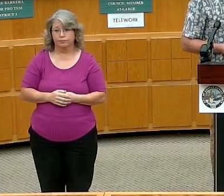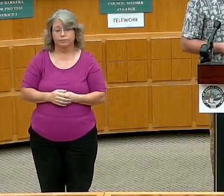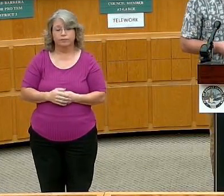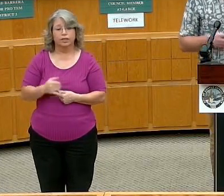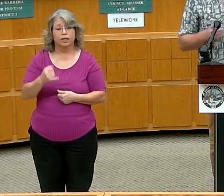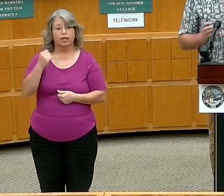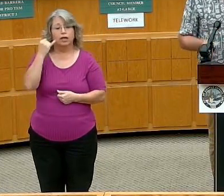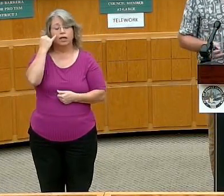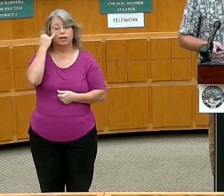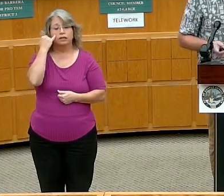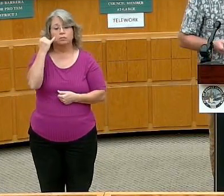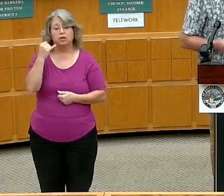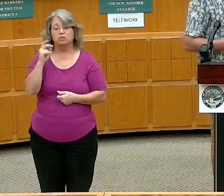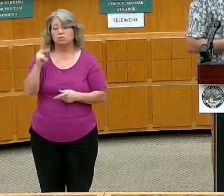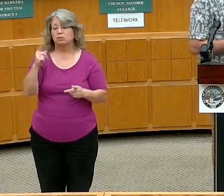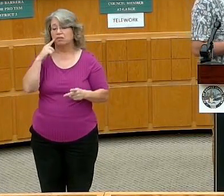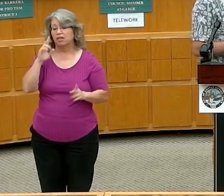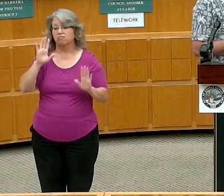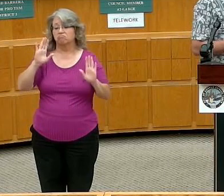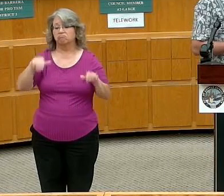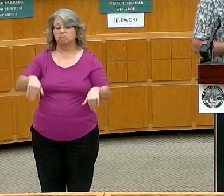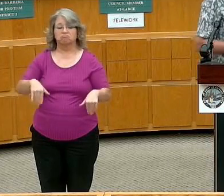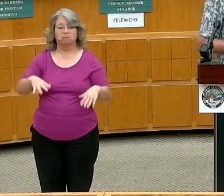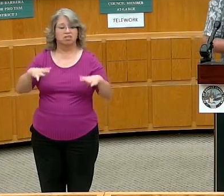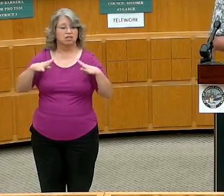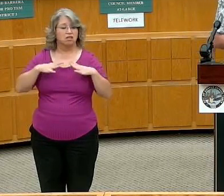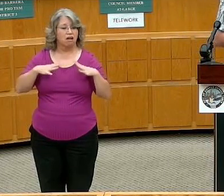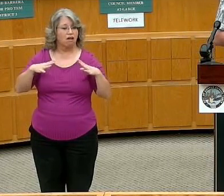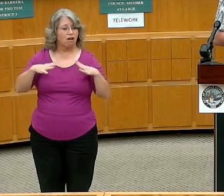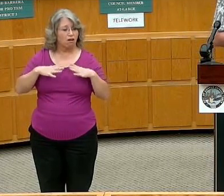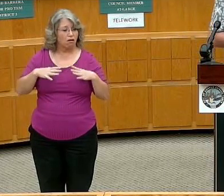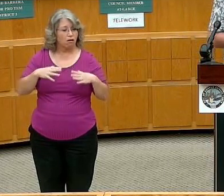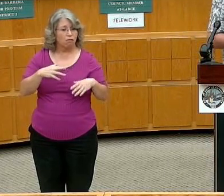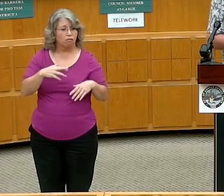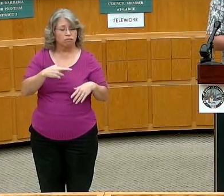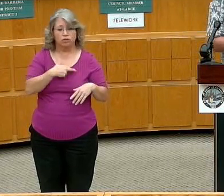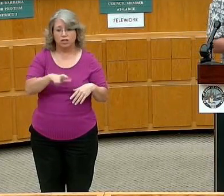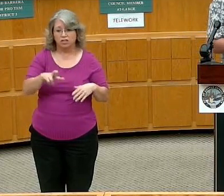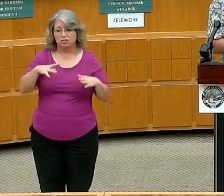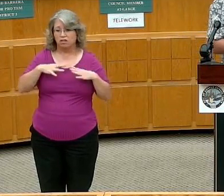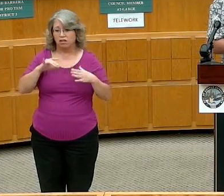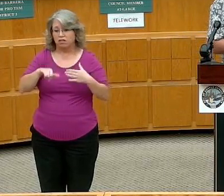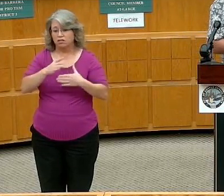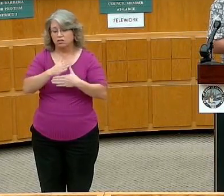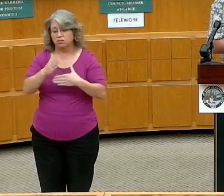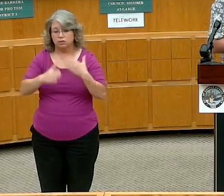ID holiday, and let's end social distancing, and we'll have a party,